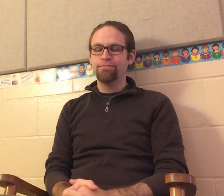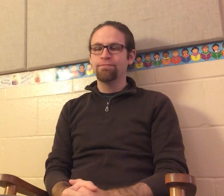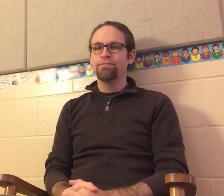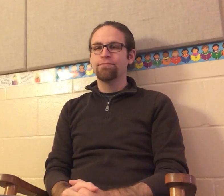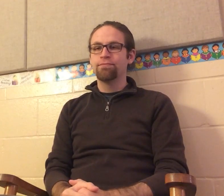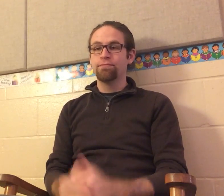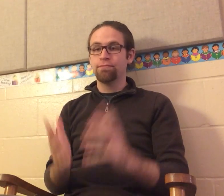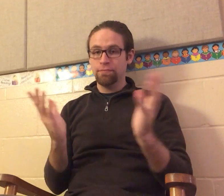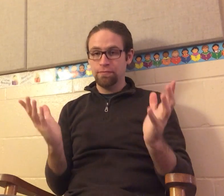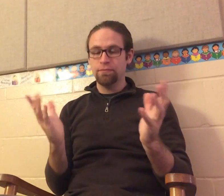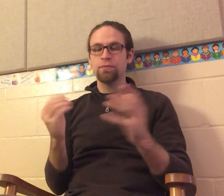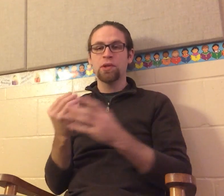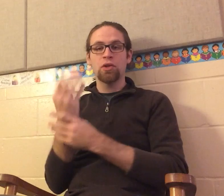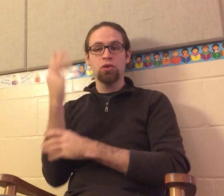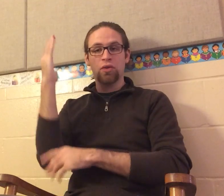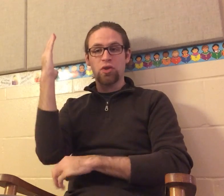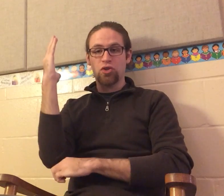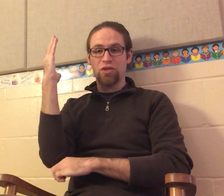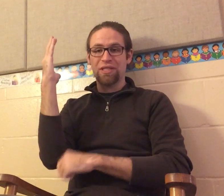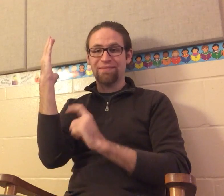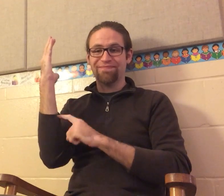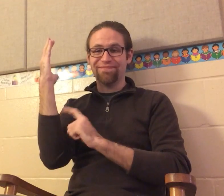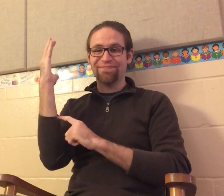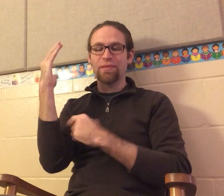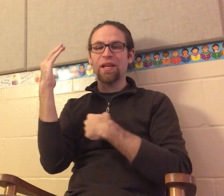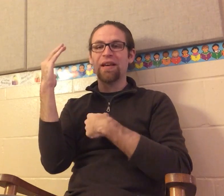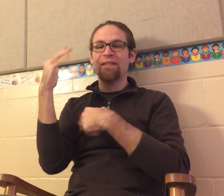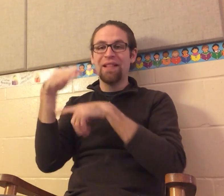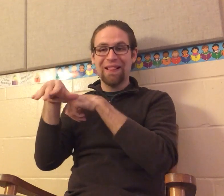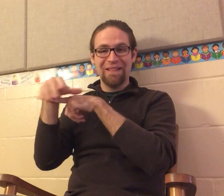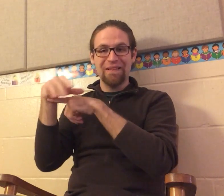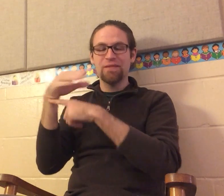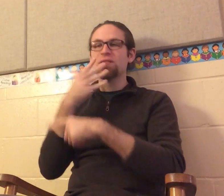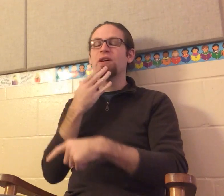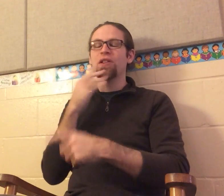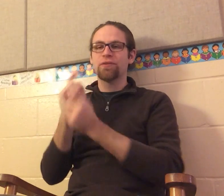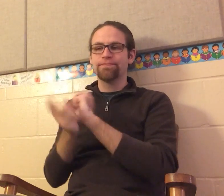Therefore, the trees have leaves that change color and fall off.